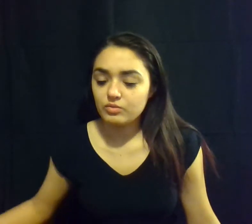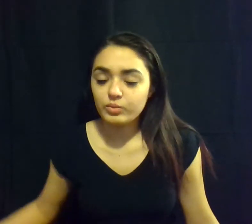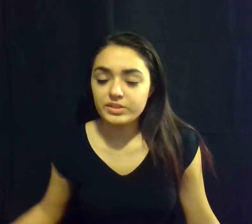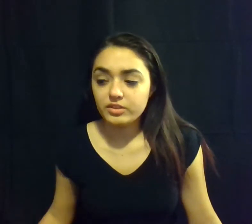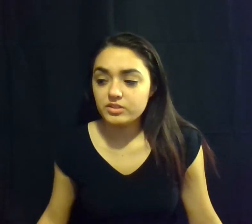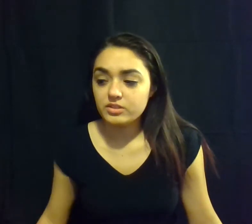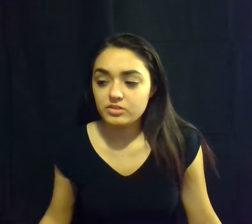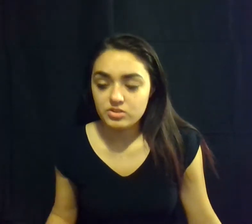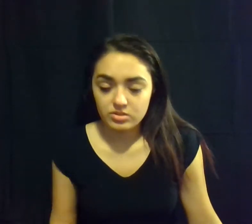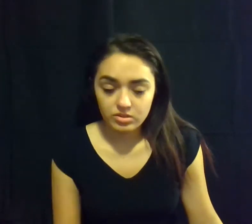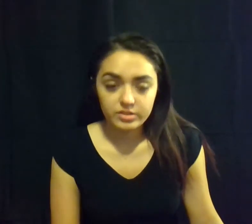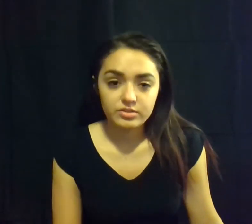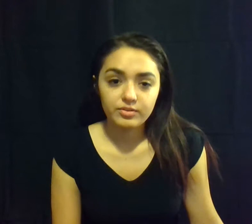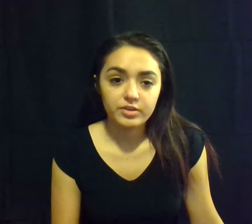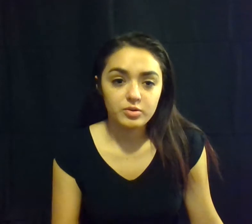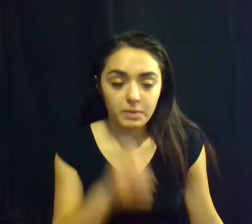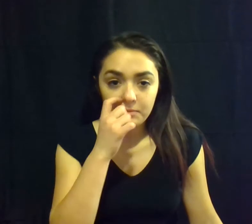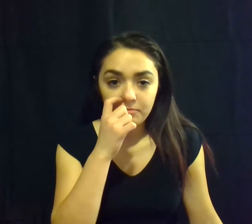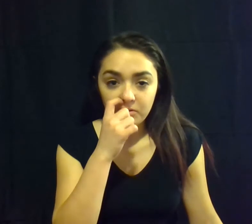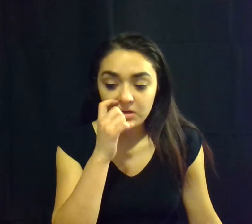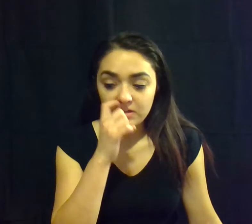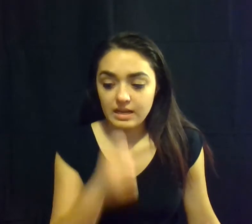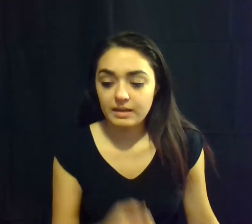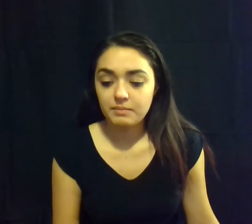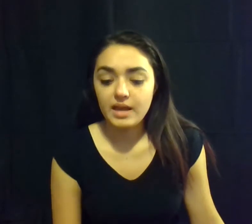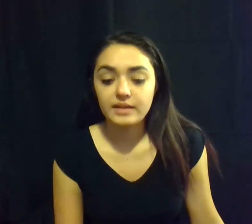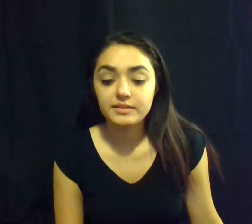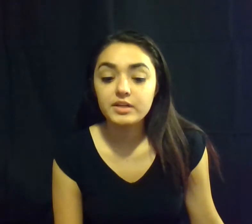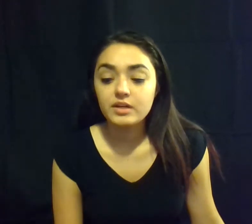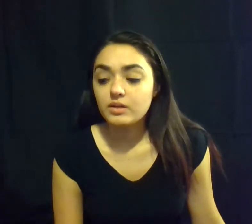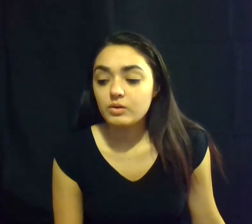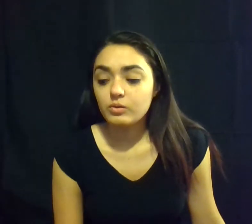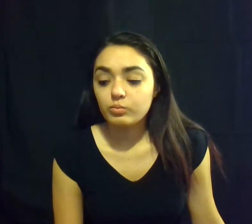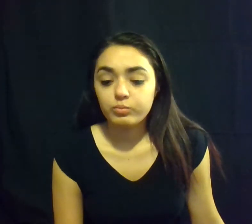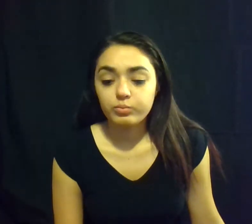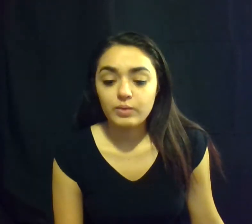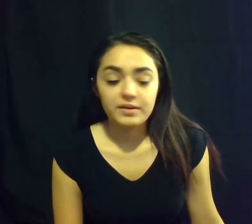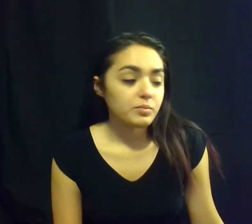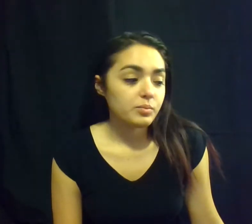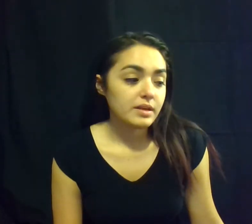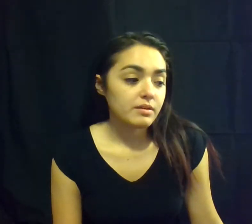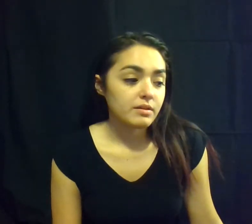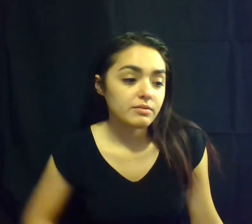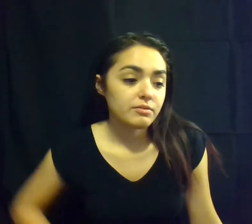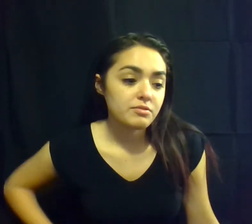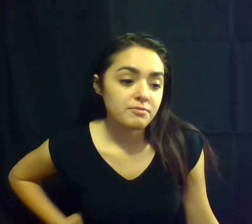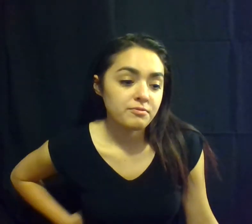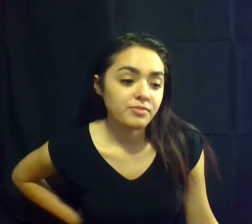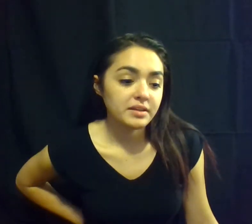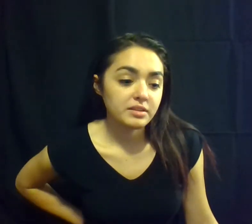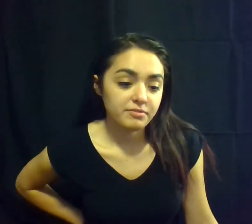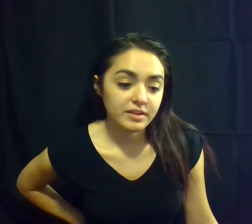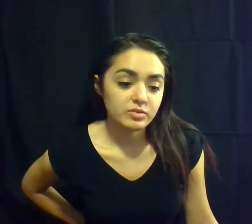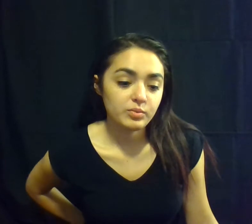we searched and searched for a new apartment for a long time. And when we finally found